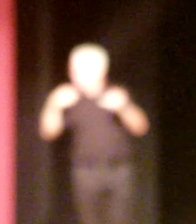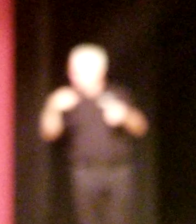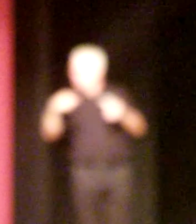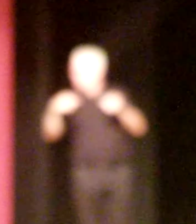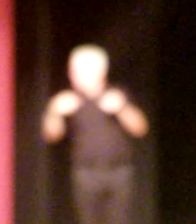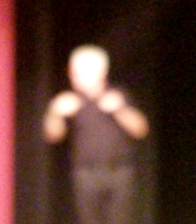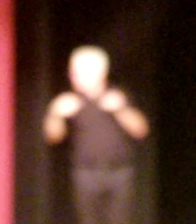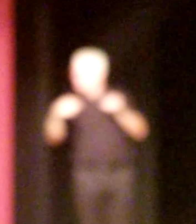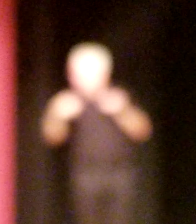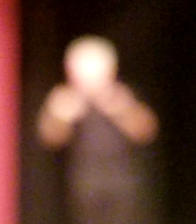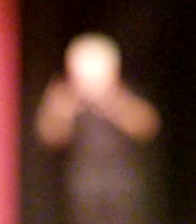hearing